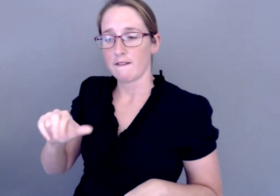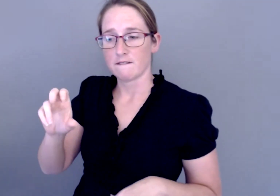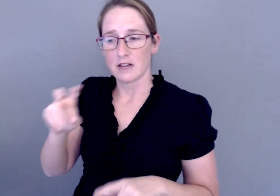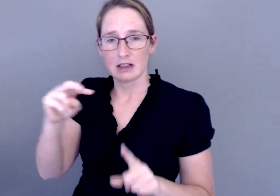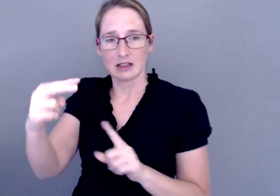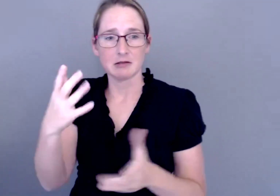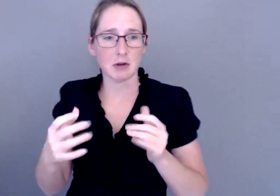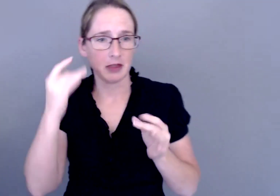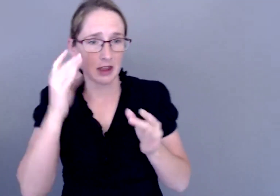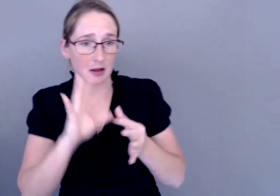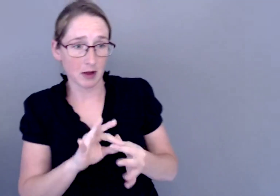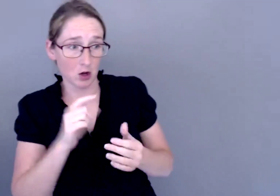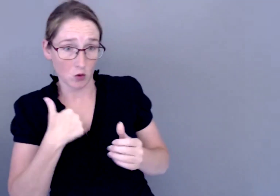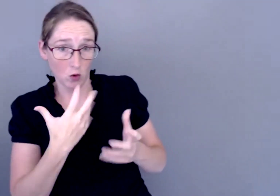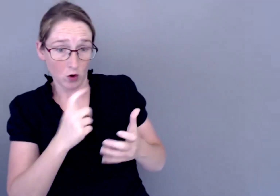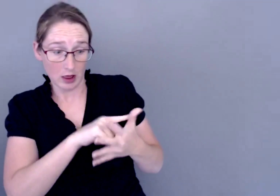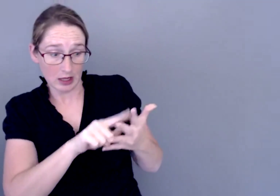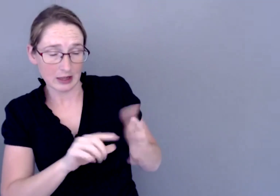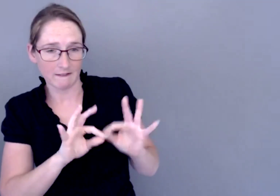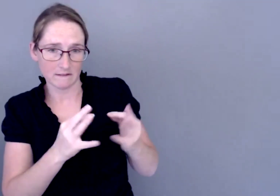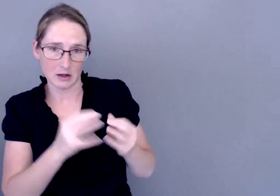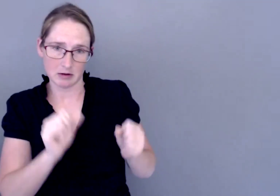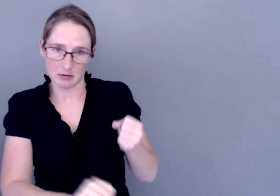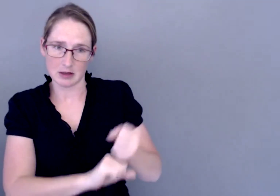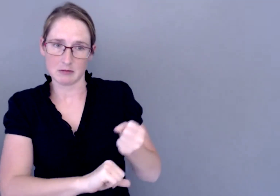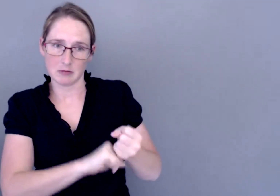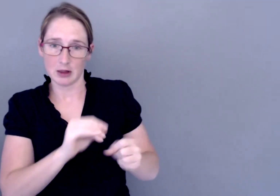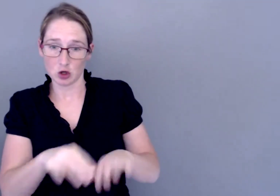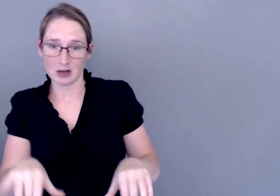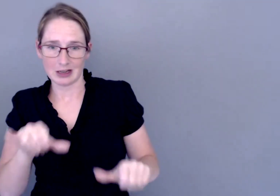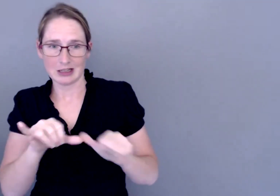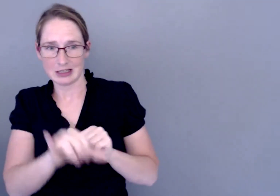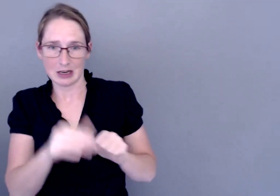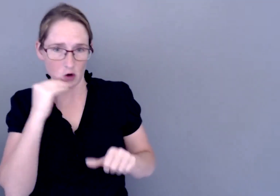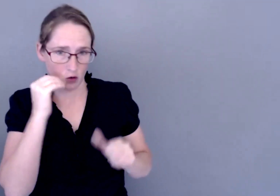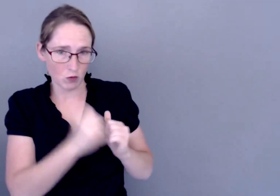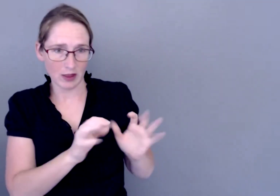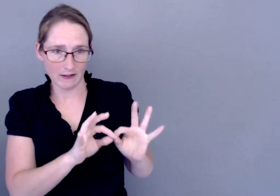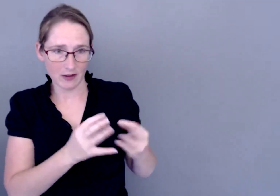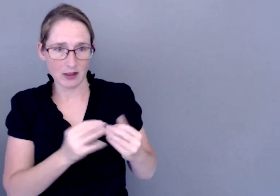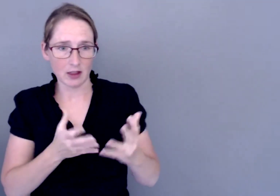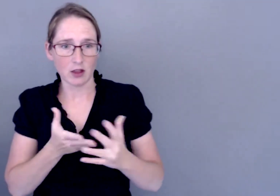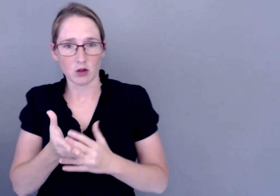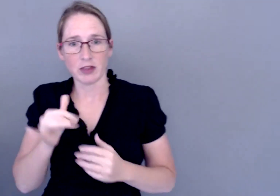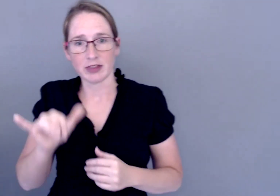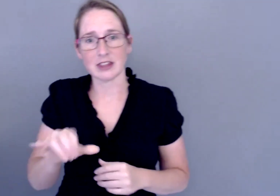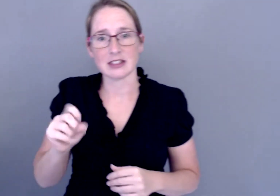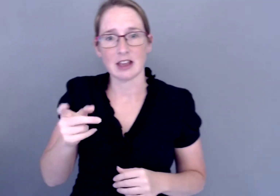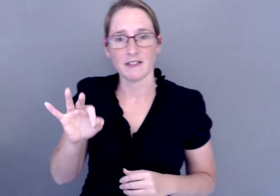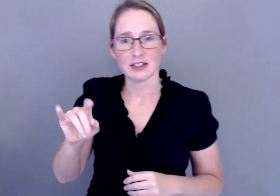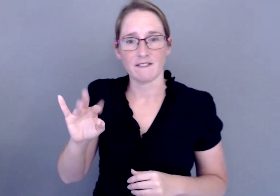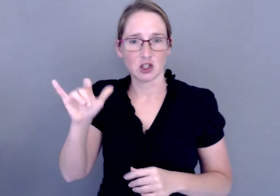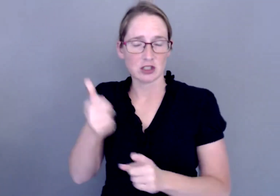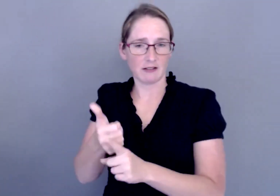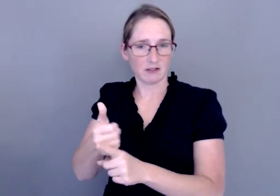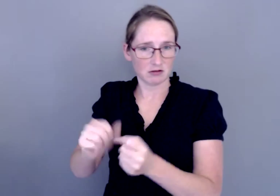through the lens of, we want to do all of these things so this family can be supported and this child can stay home with family. And through the self-sufficiency lens, we may not be having